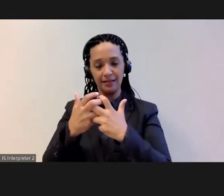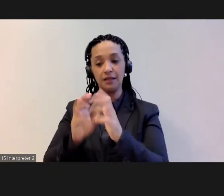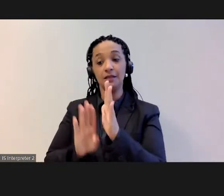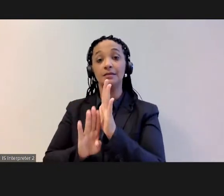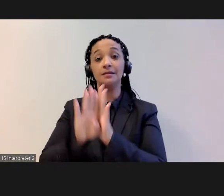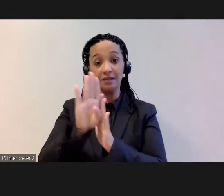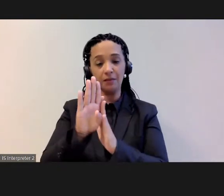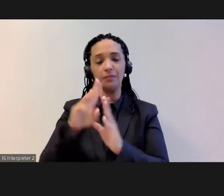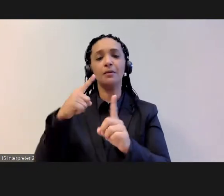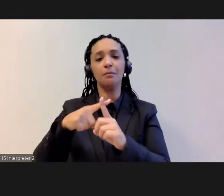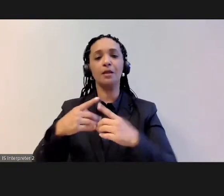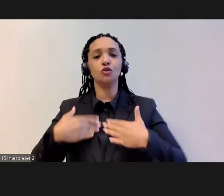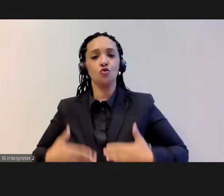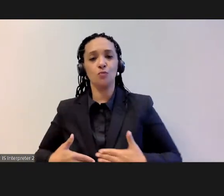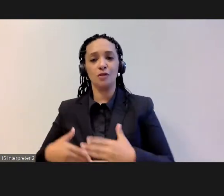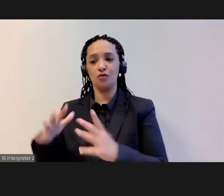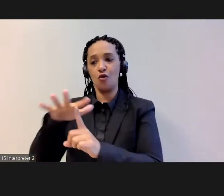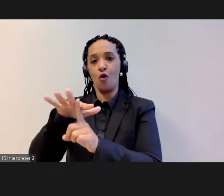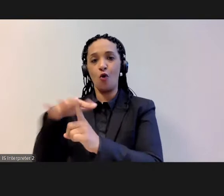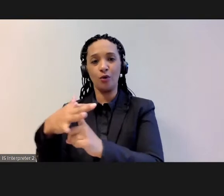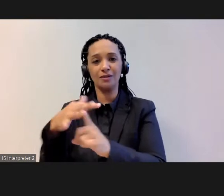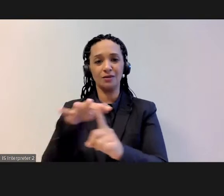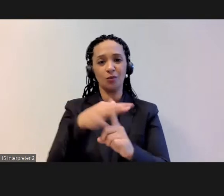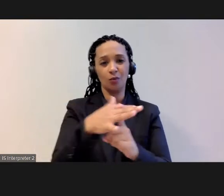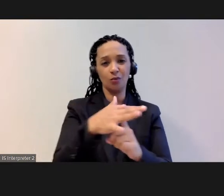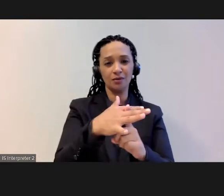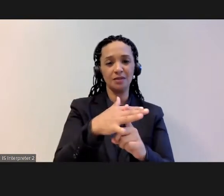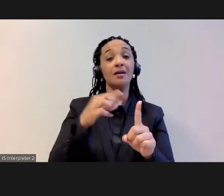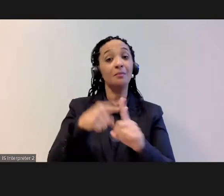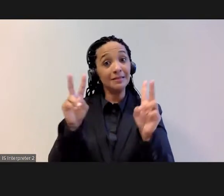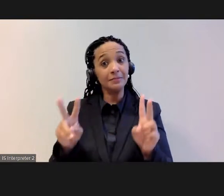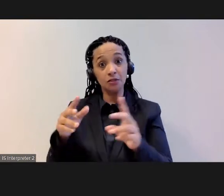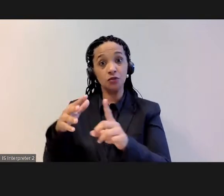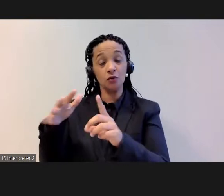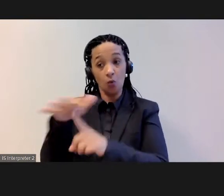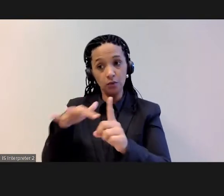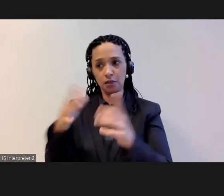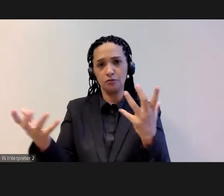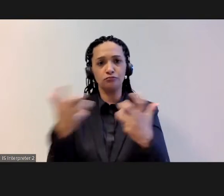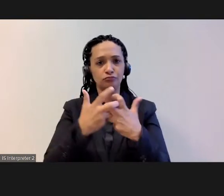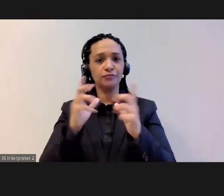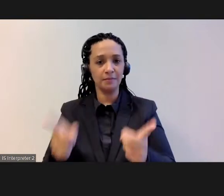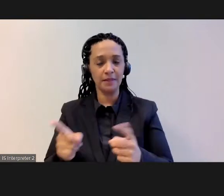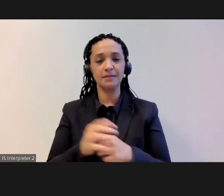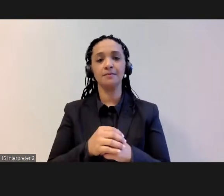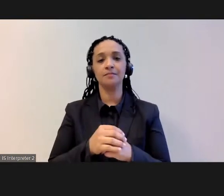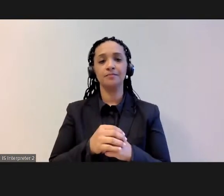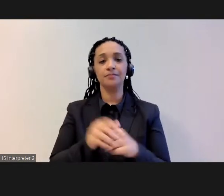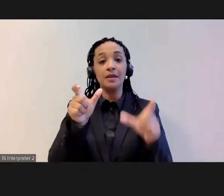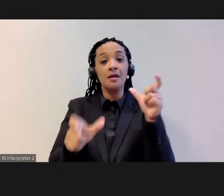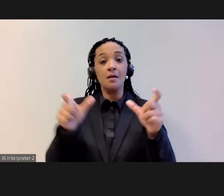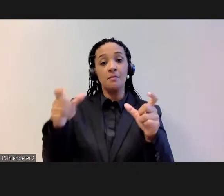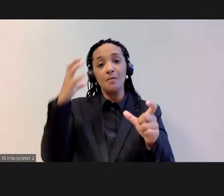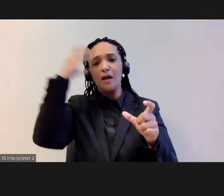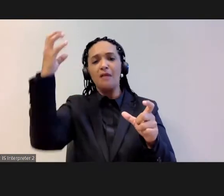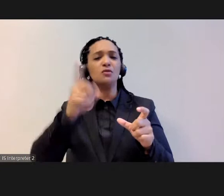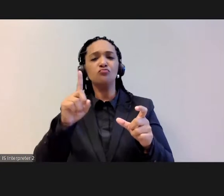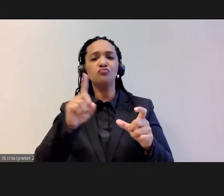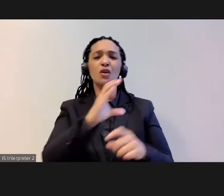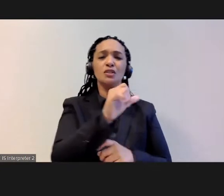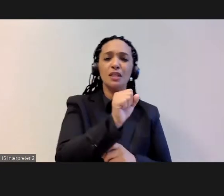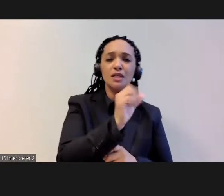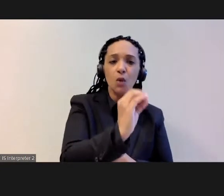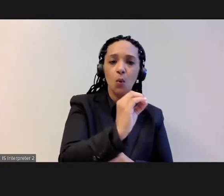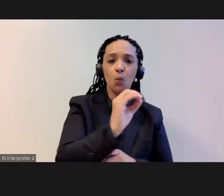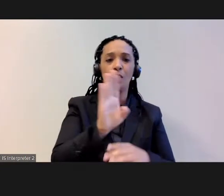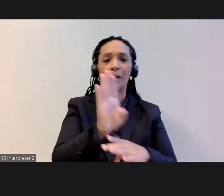humanitarian context, vis-a-vis peace context. The role of non-state actors is fundamental. So it's important